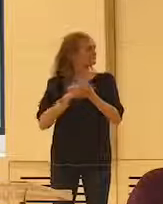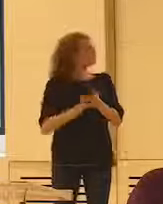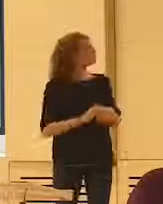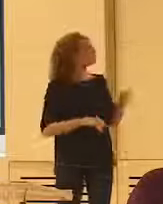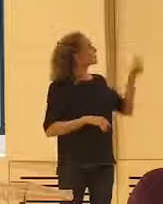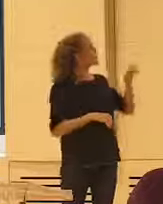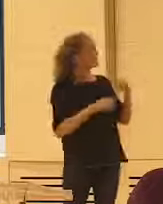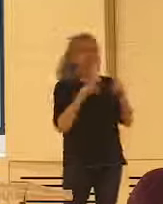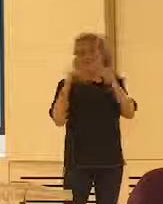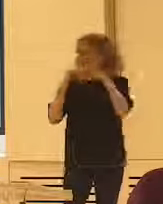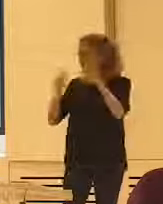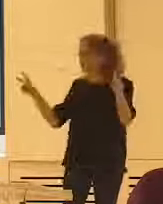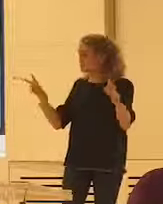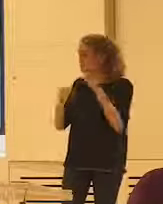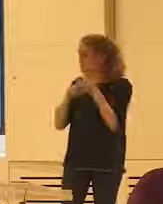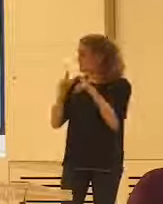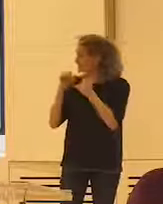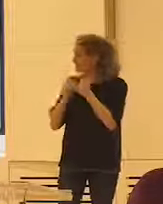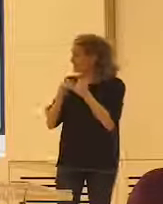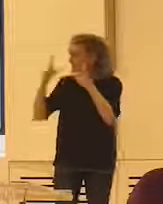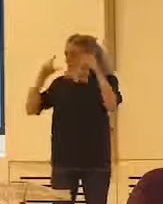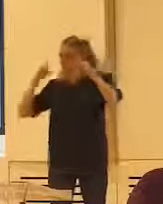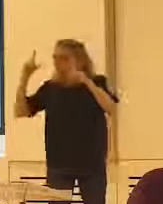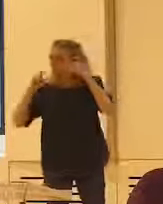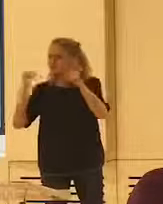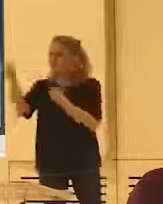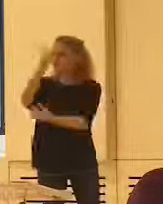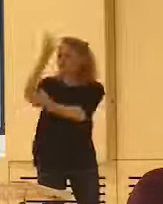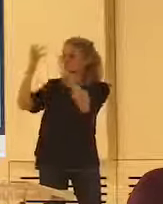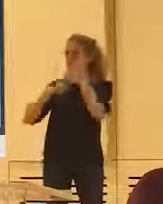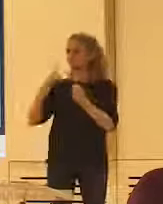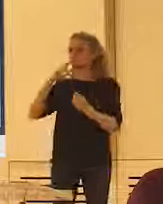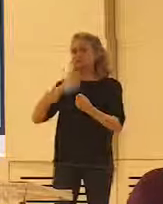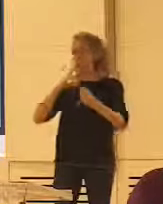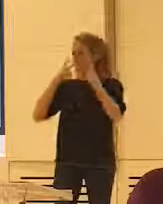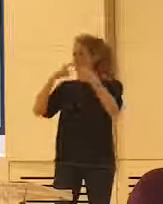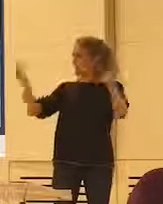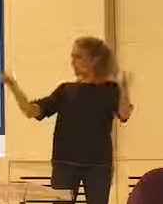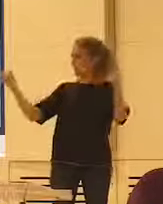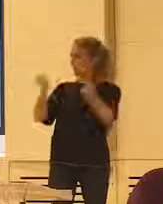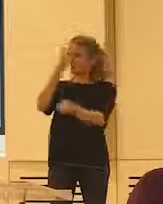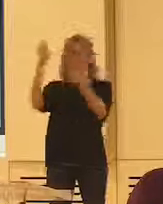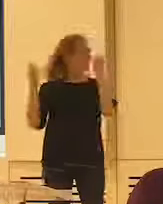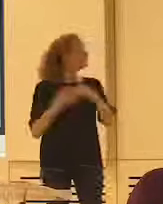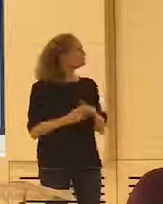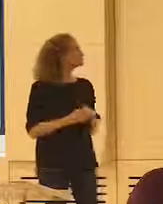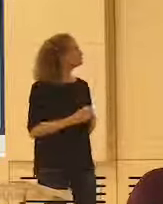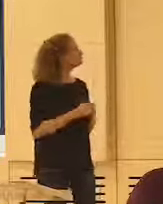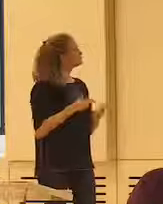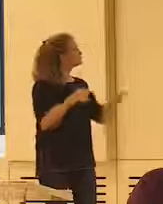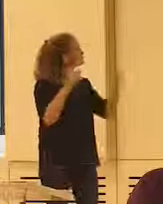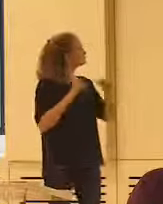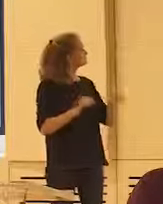So somebody to translate BSL, to have pictures, to have a visual way of accessing